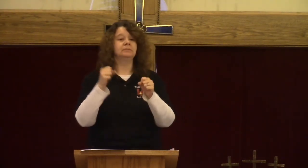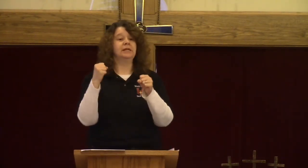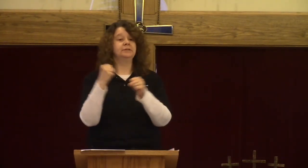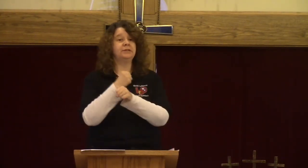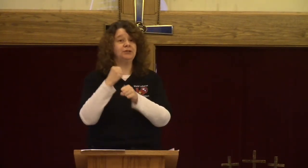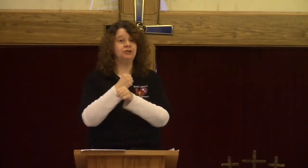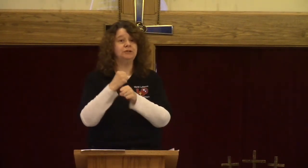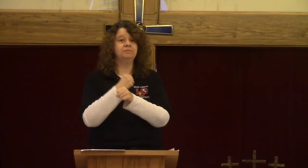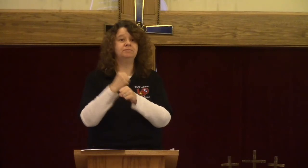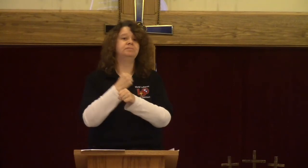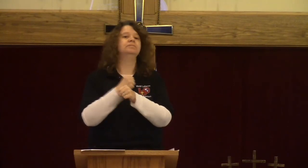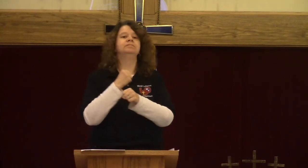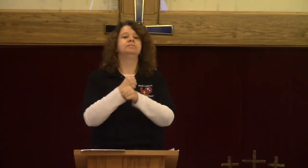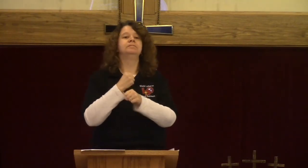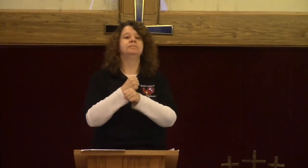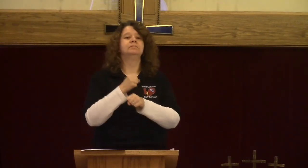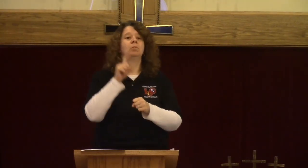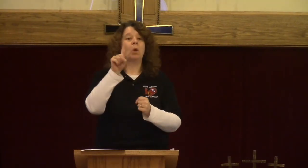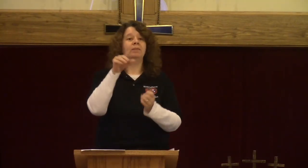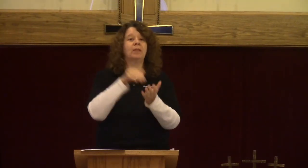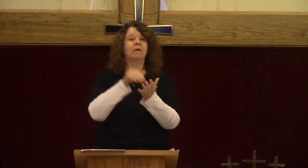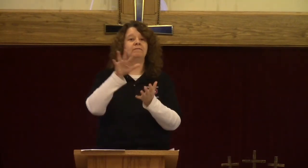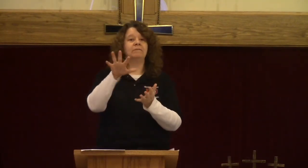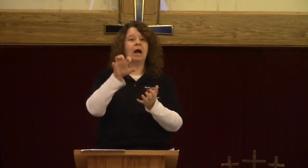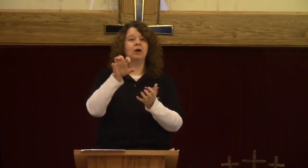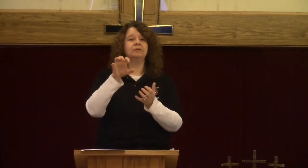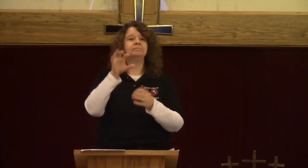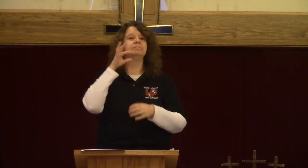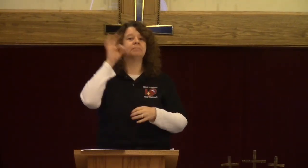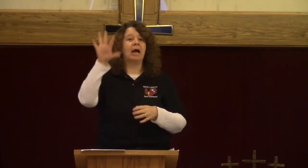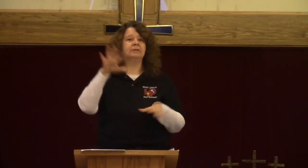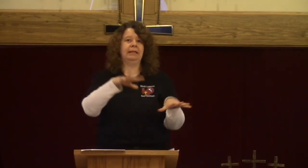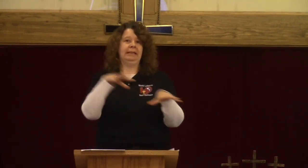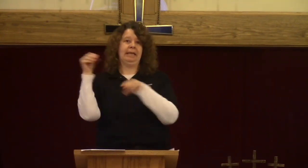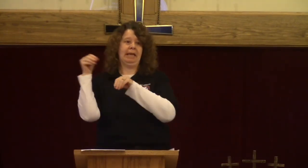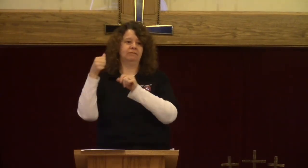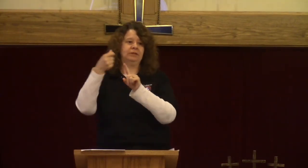our relationship. You know, it talks about the statistic. There are